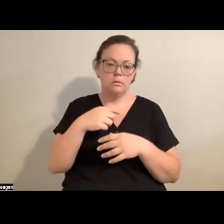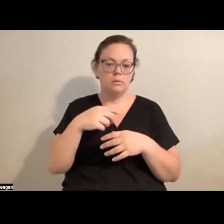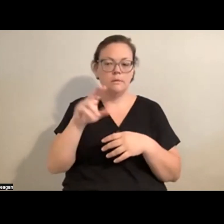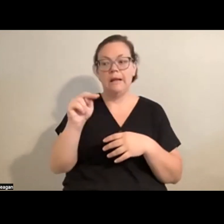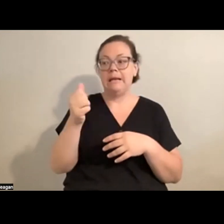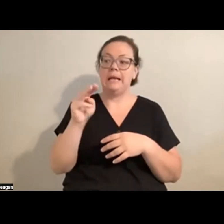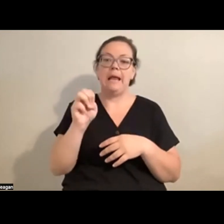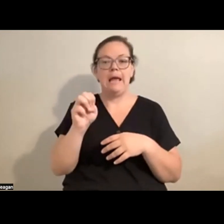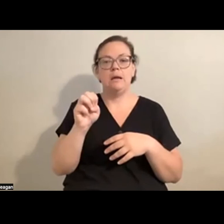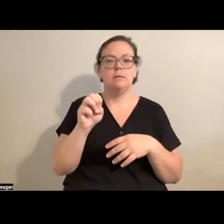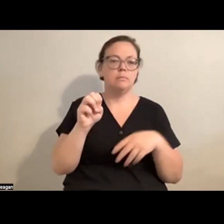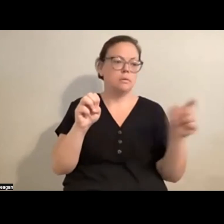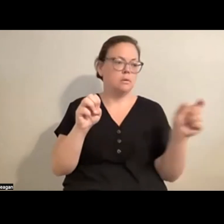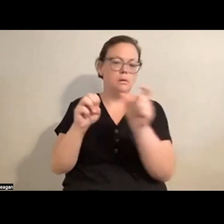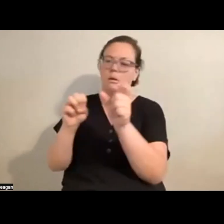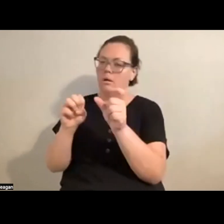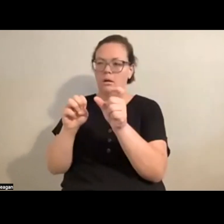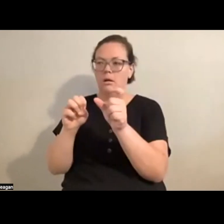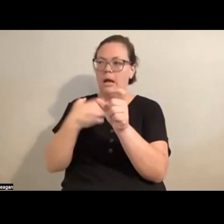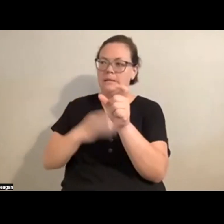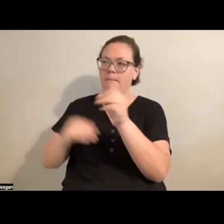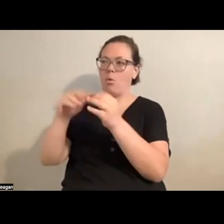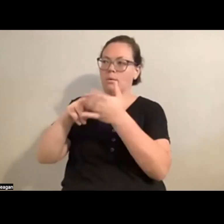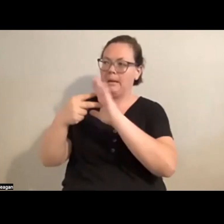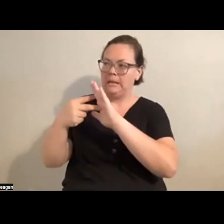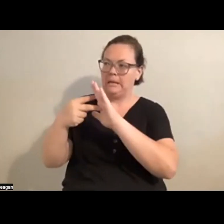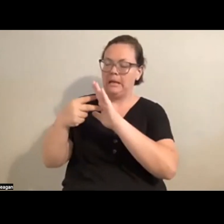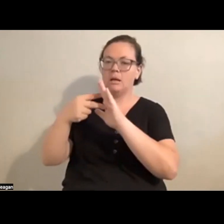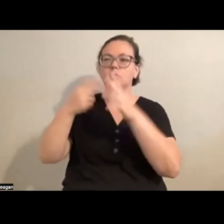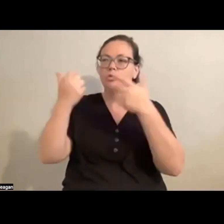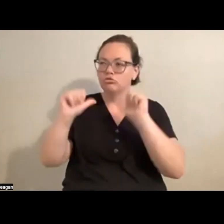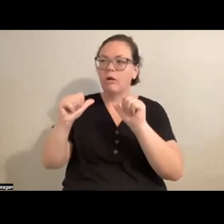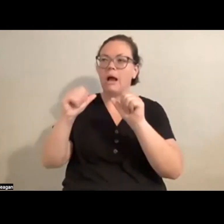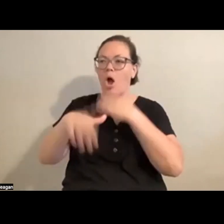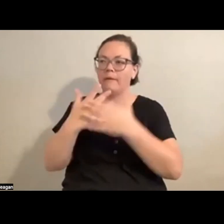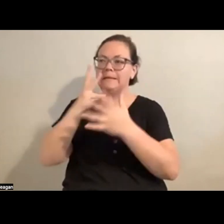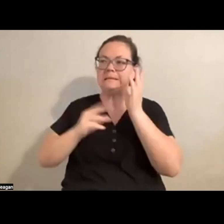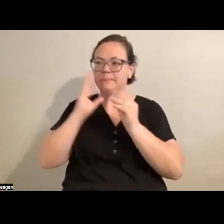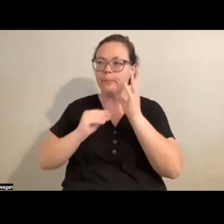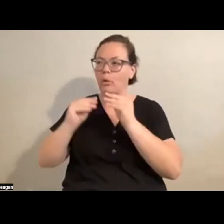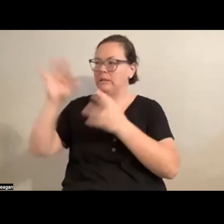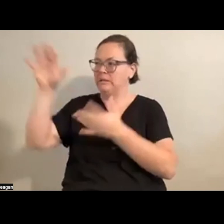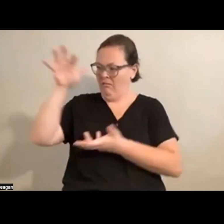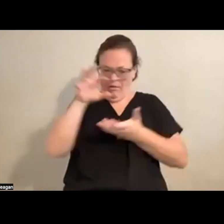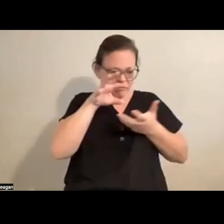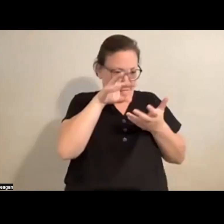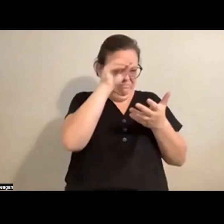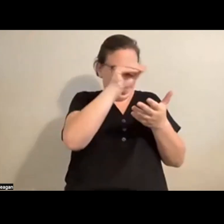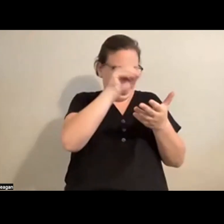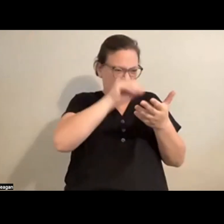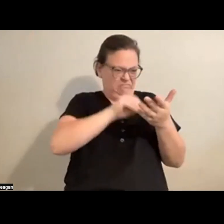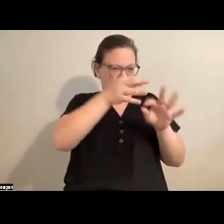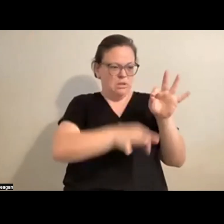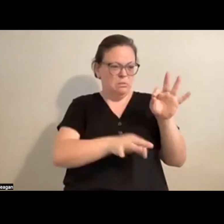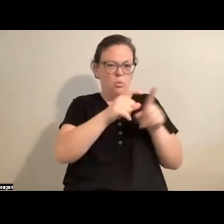It comes to mean more because we're trying to like stuff all this experience into these simple words,